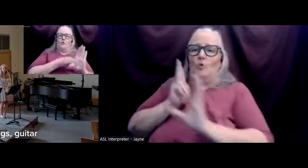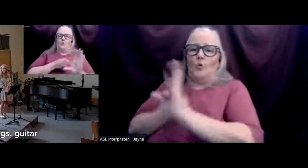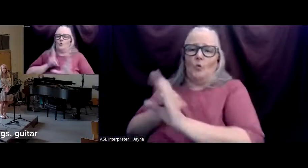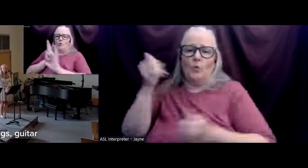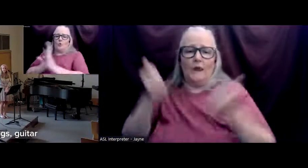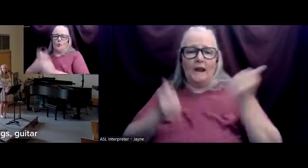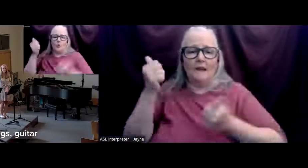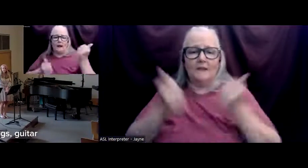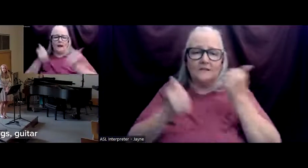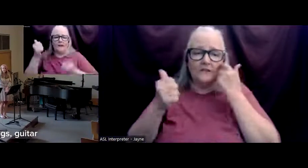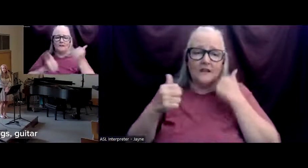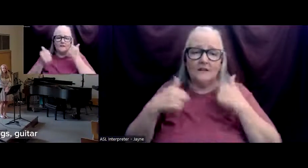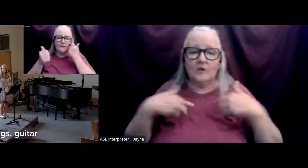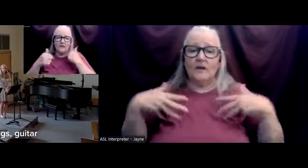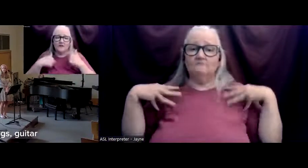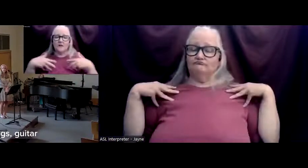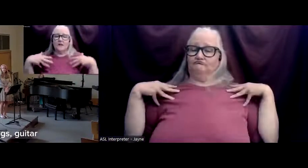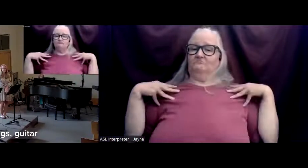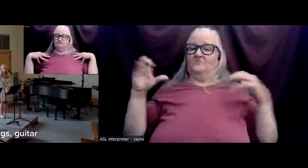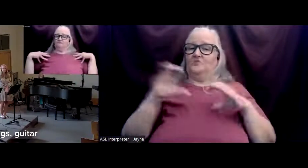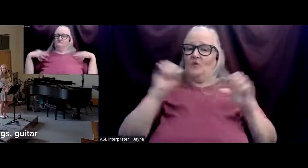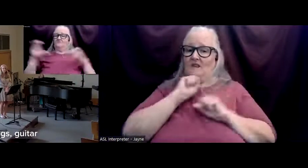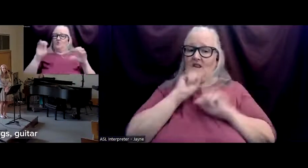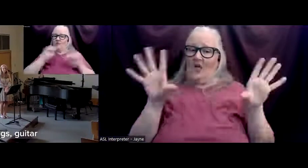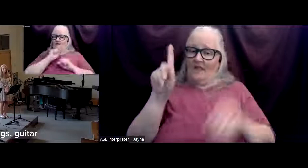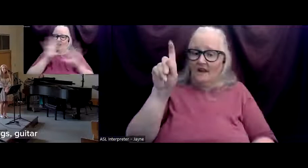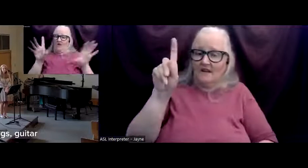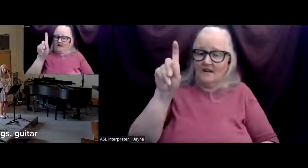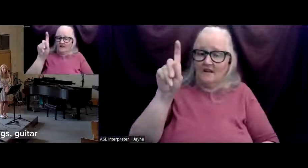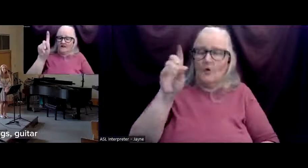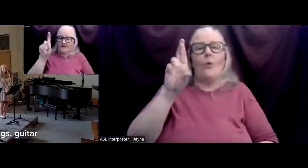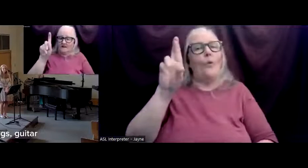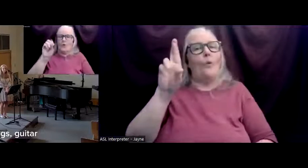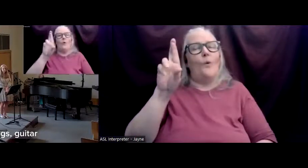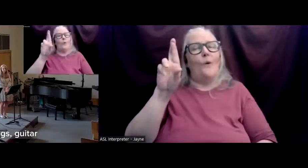Will we sit on our hands, do nothing about it?